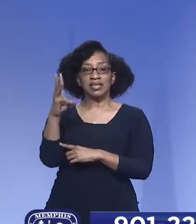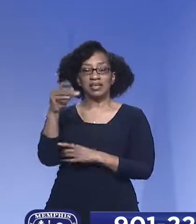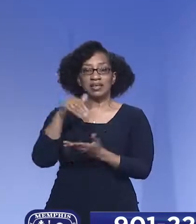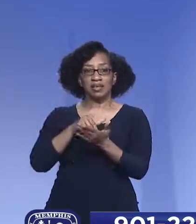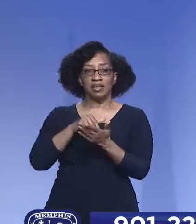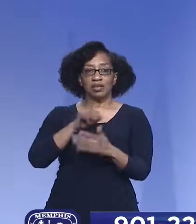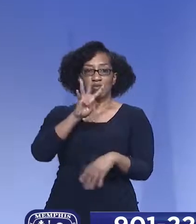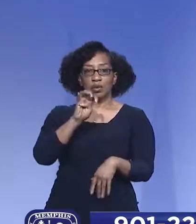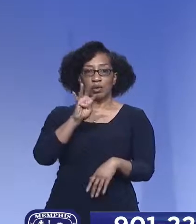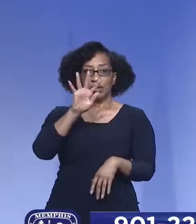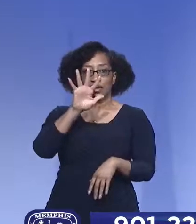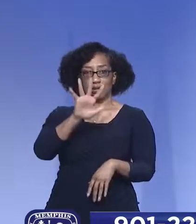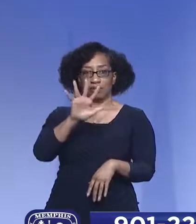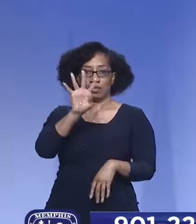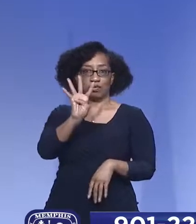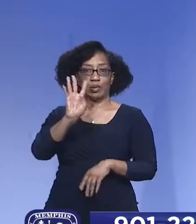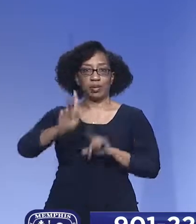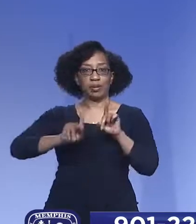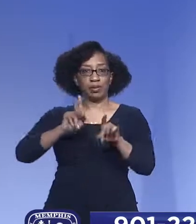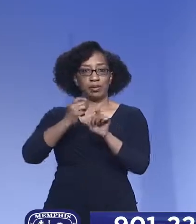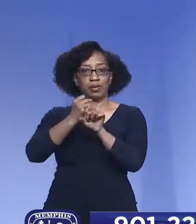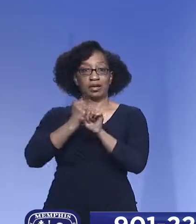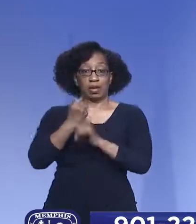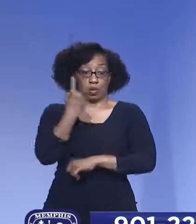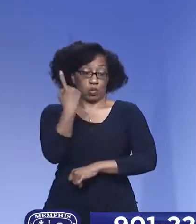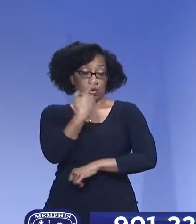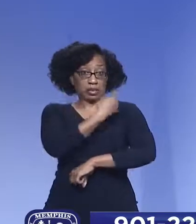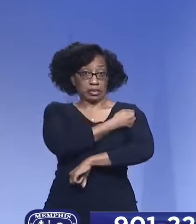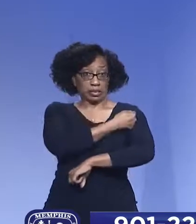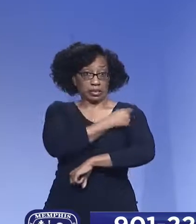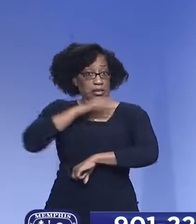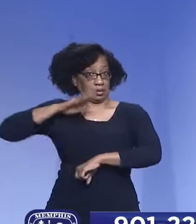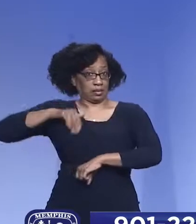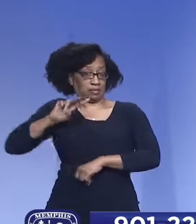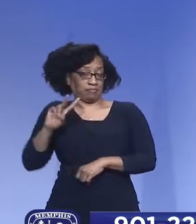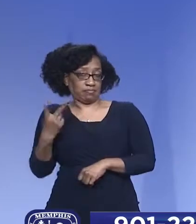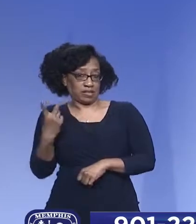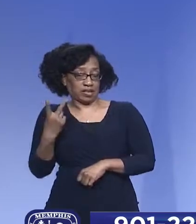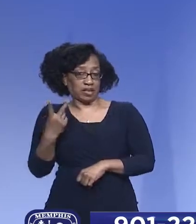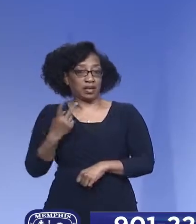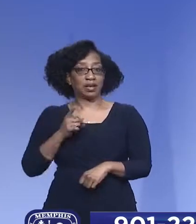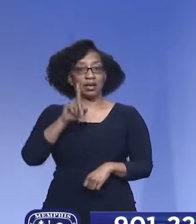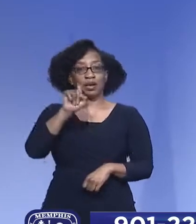116,154 of those people have received one shot of a two-dose series, and